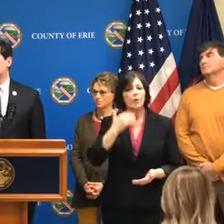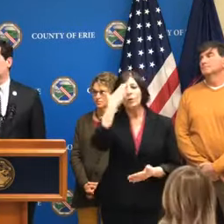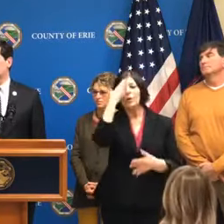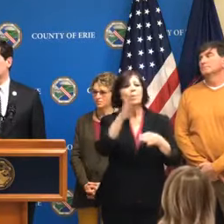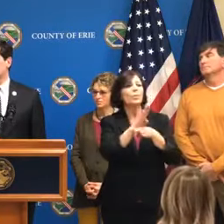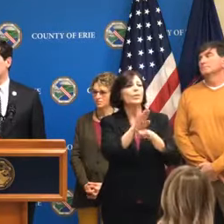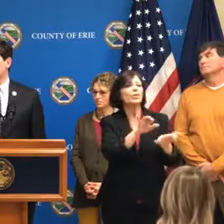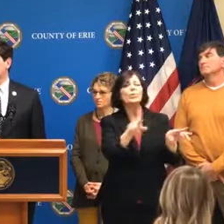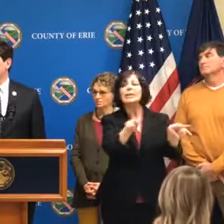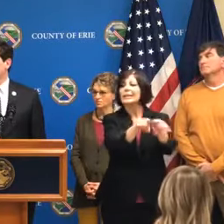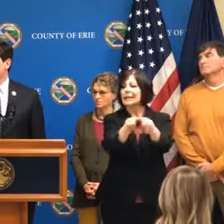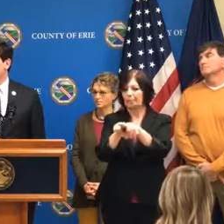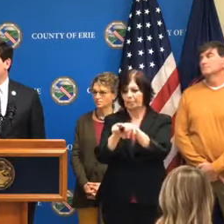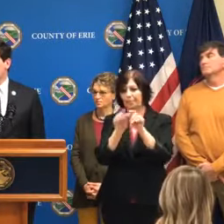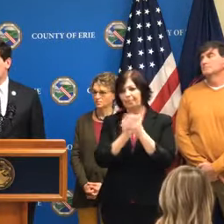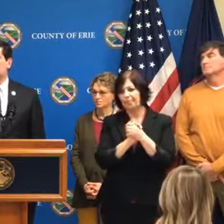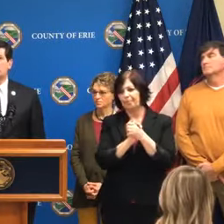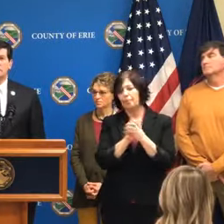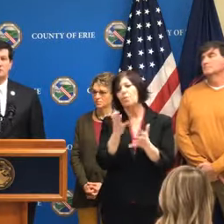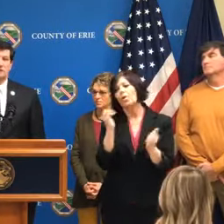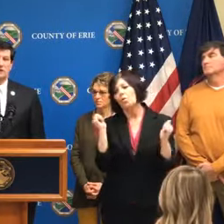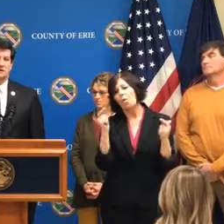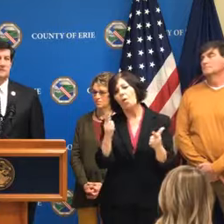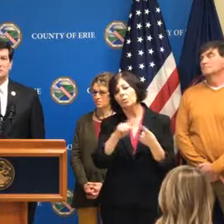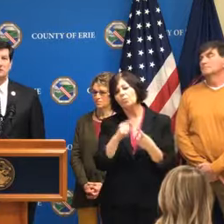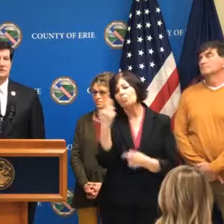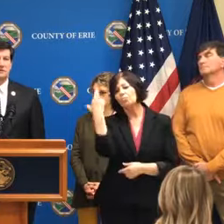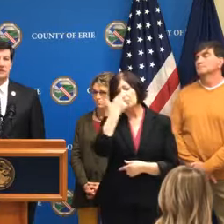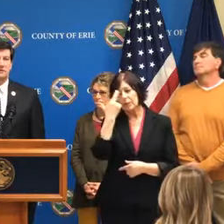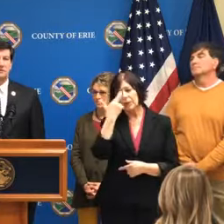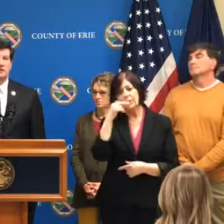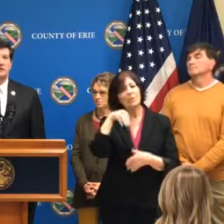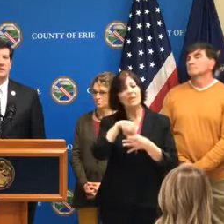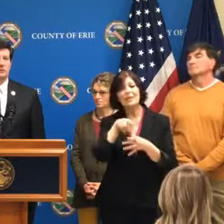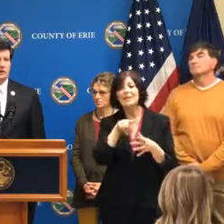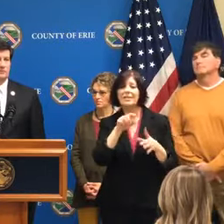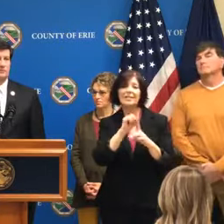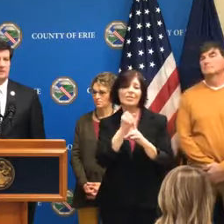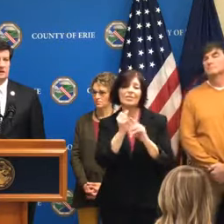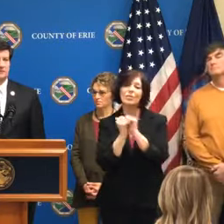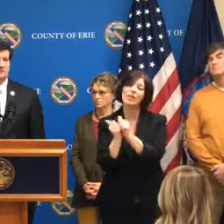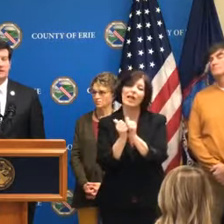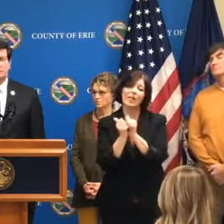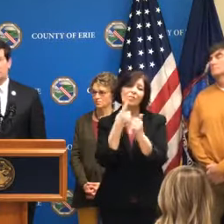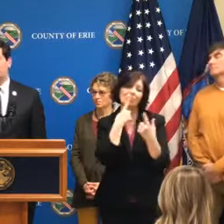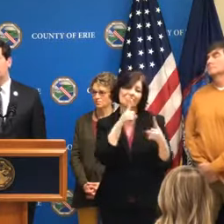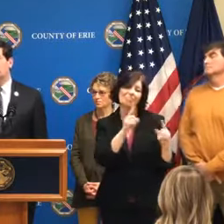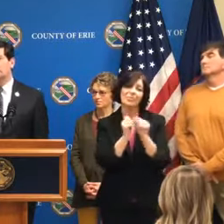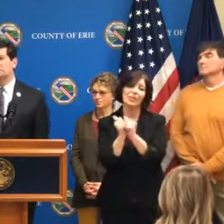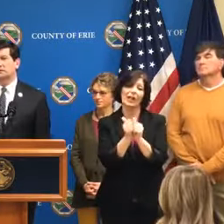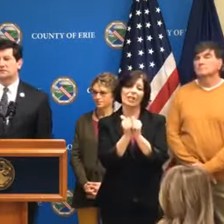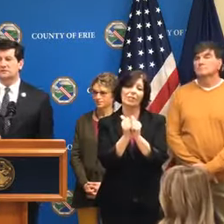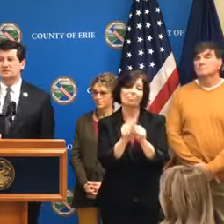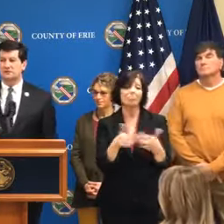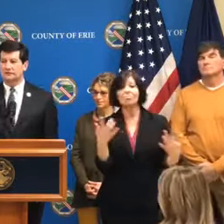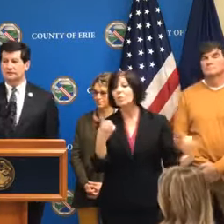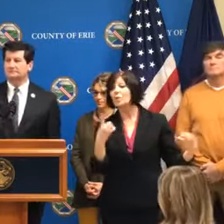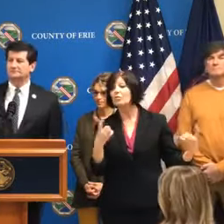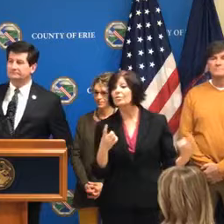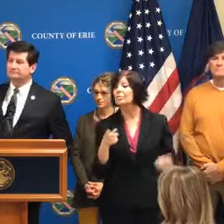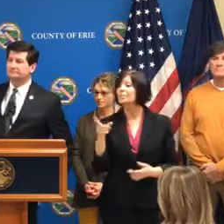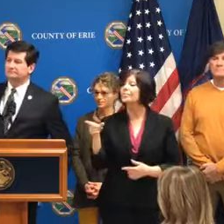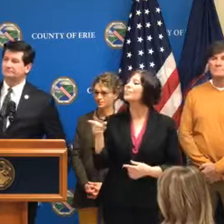doing the same across our community. So we want everyone just realize we are in this together, and we'll get through it together. With that, I'll open it up to any questions.